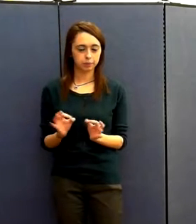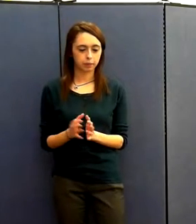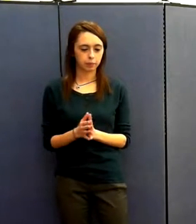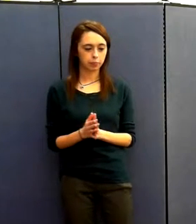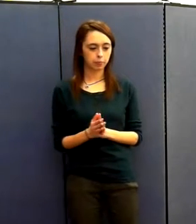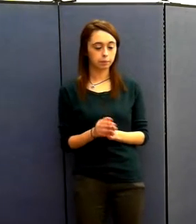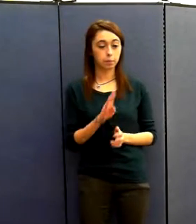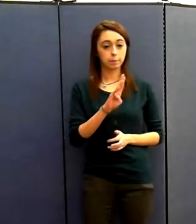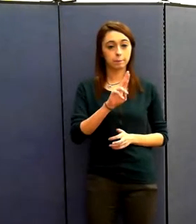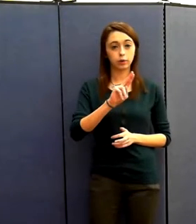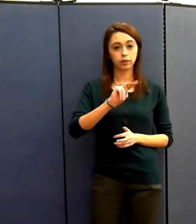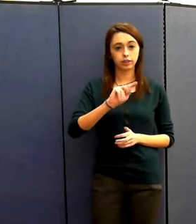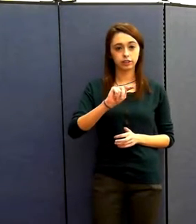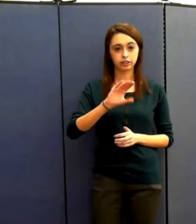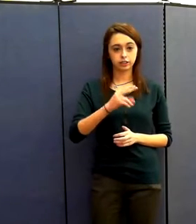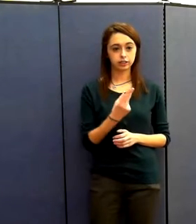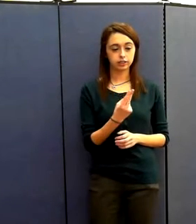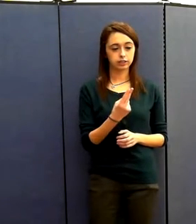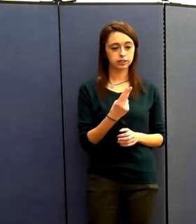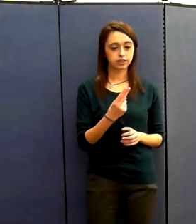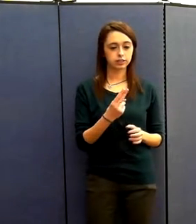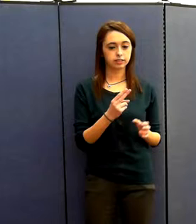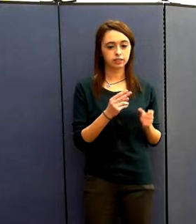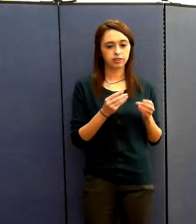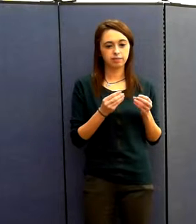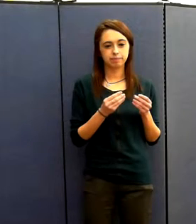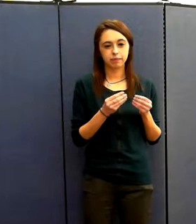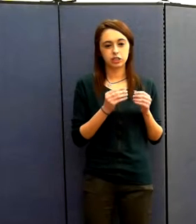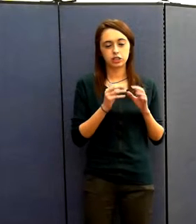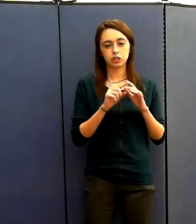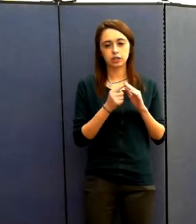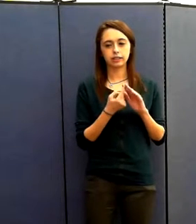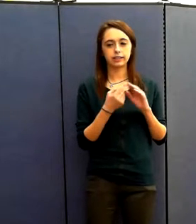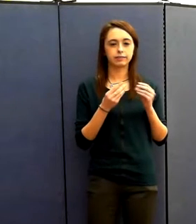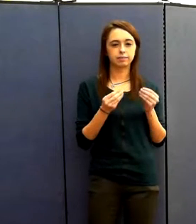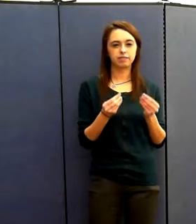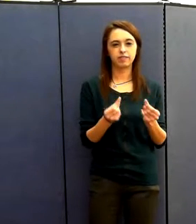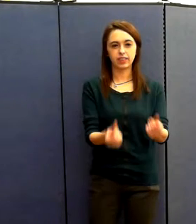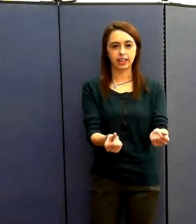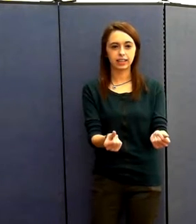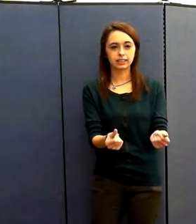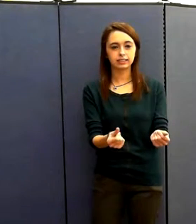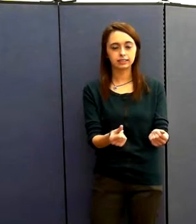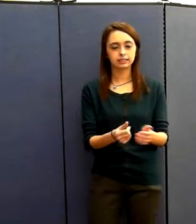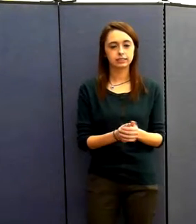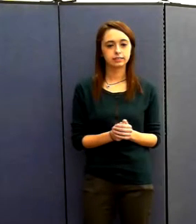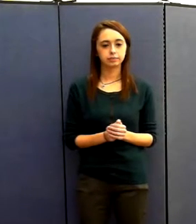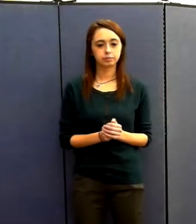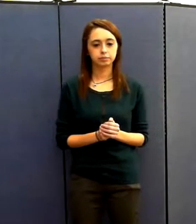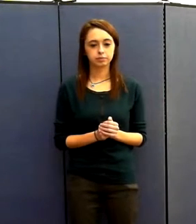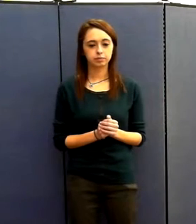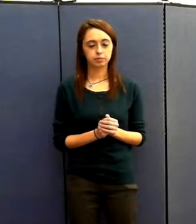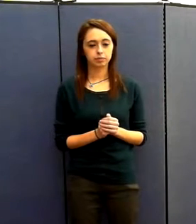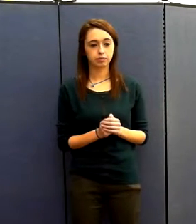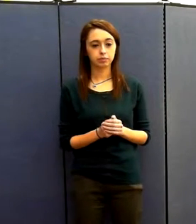to dissipate in the 1970s. However, it had a resurgence in the